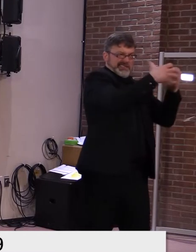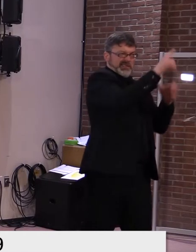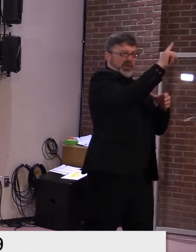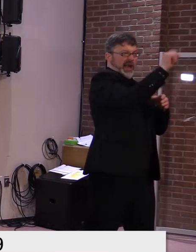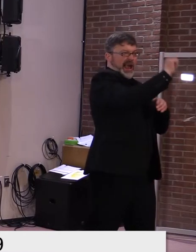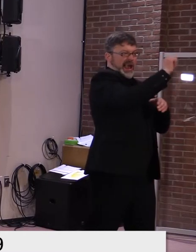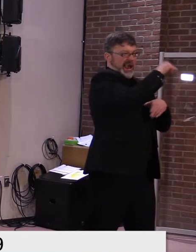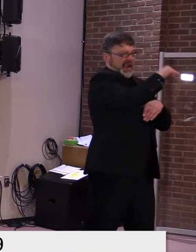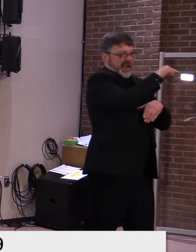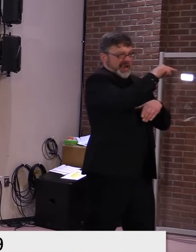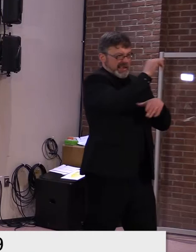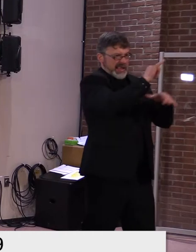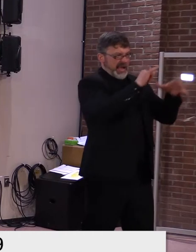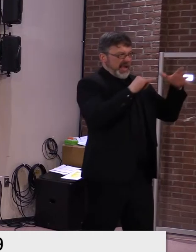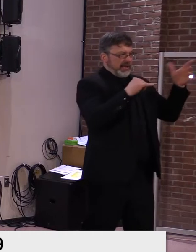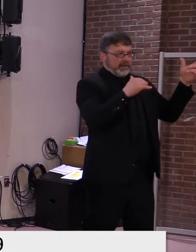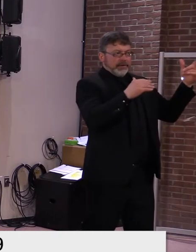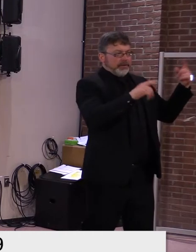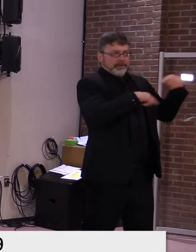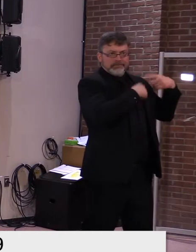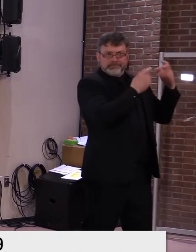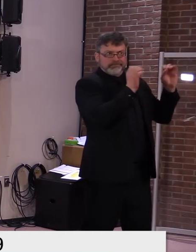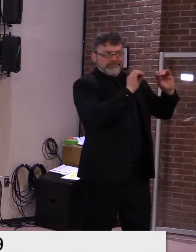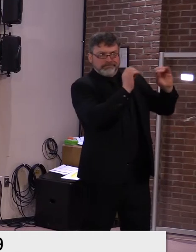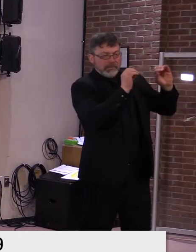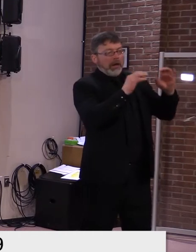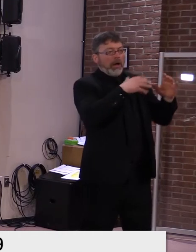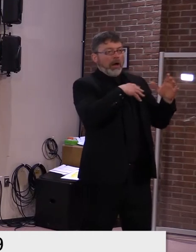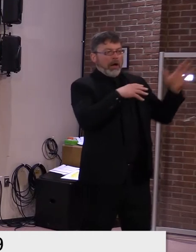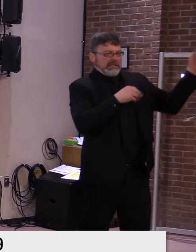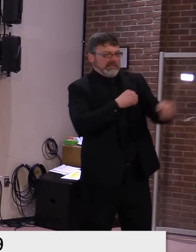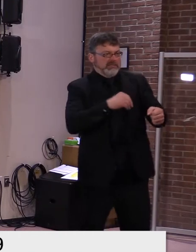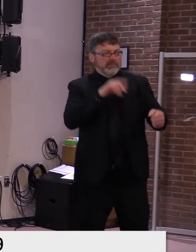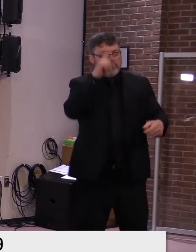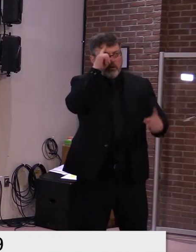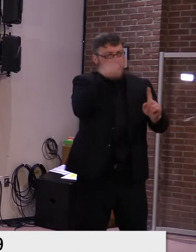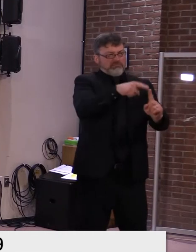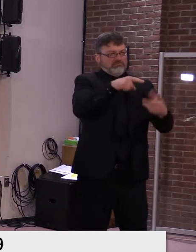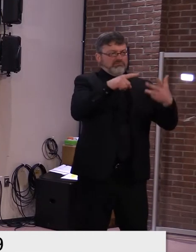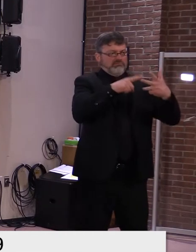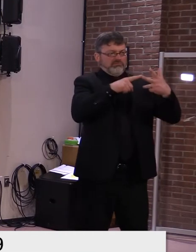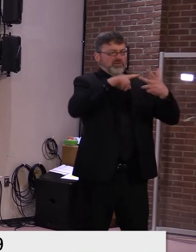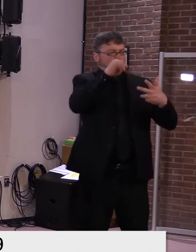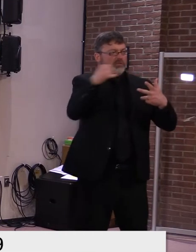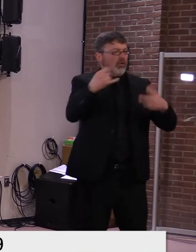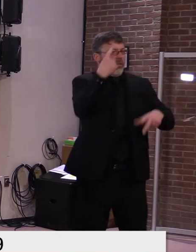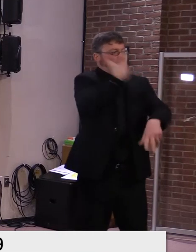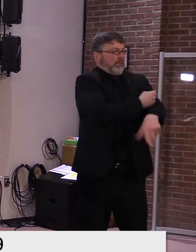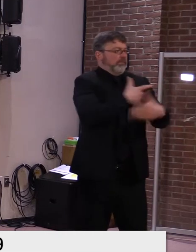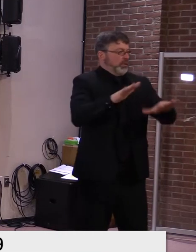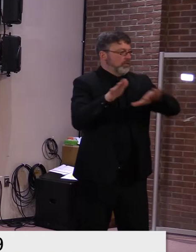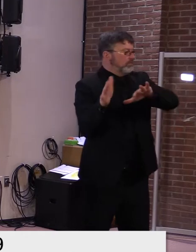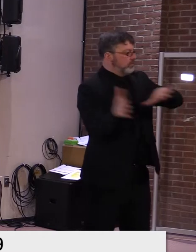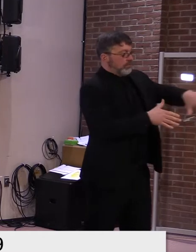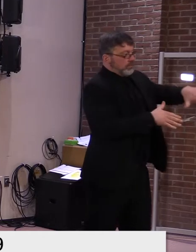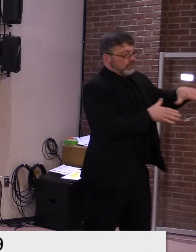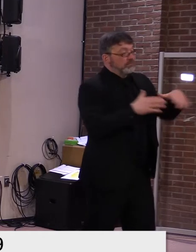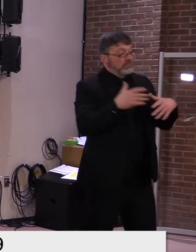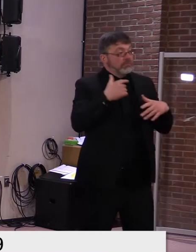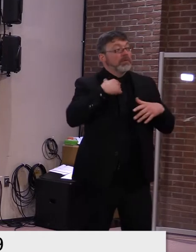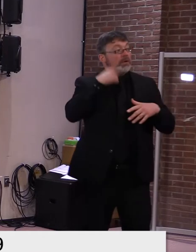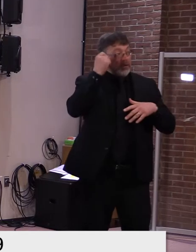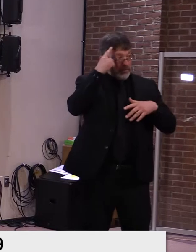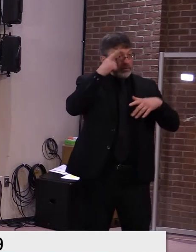Johnson vaccine. If you have not done so already, I encourage all educators, eligible childcare